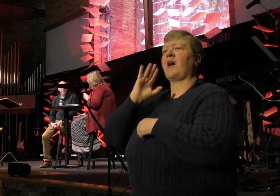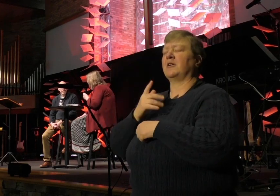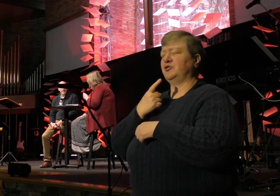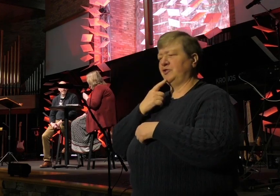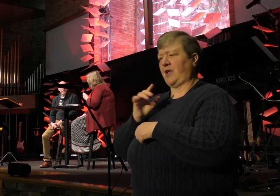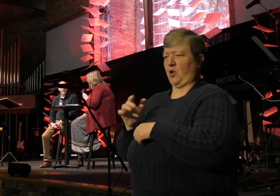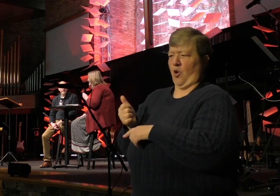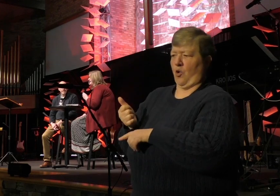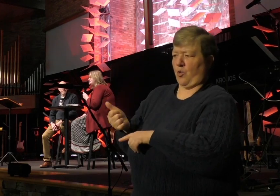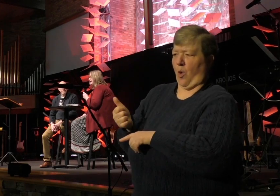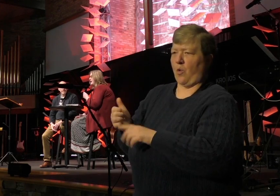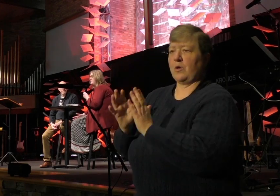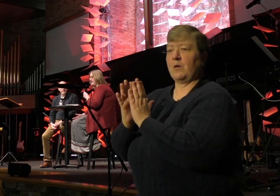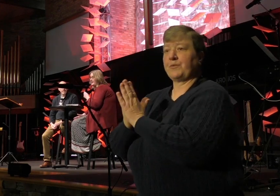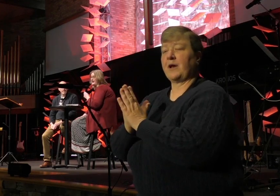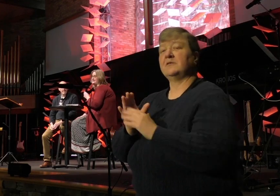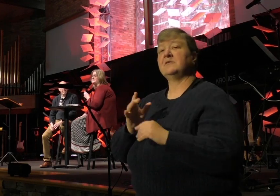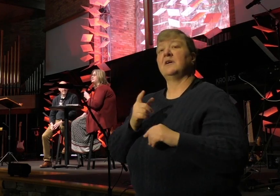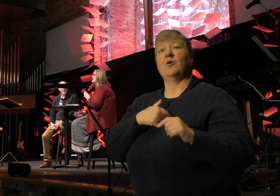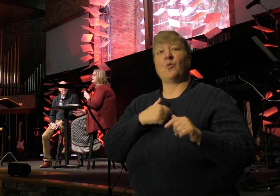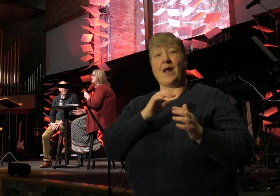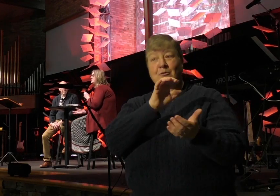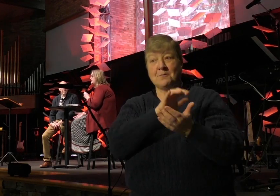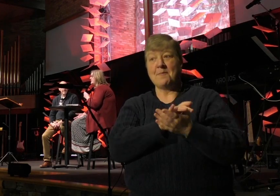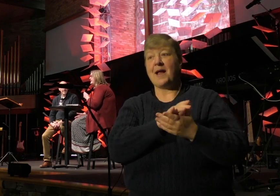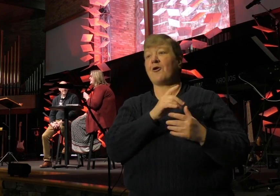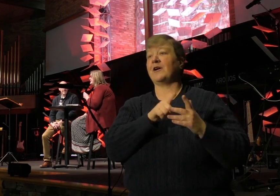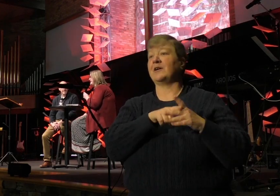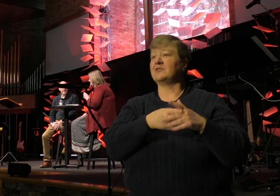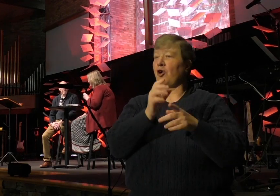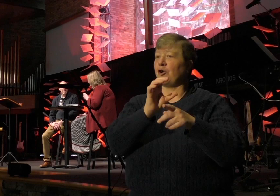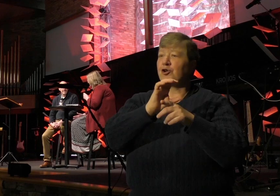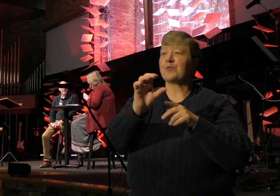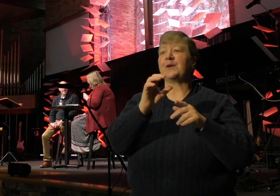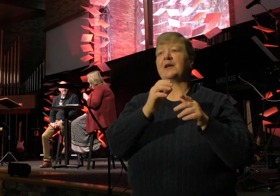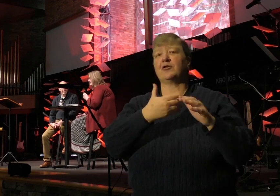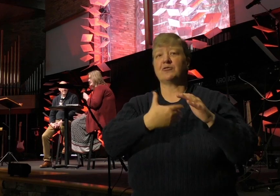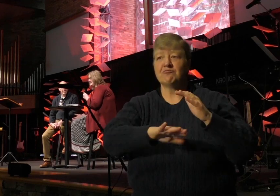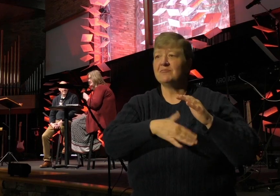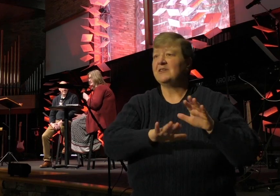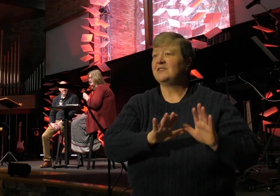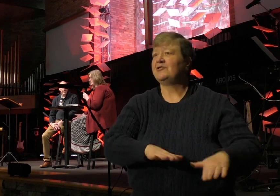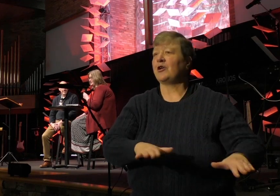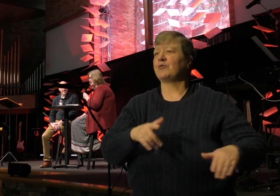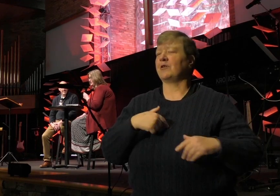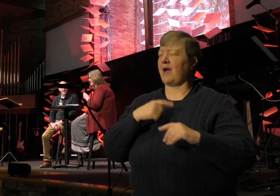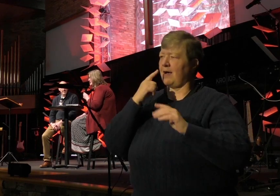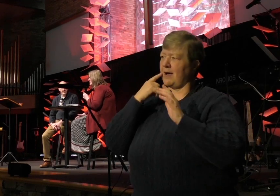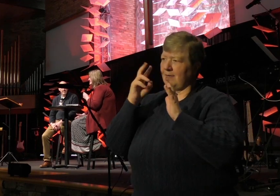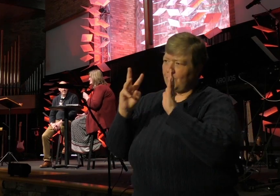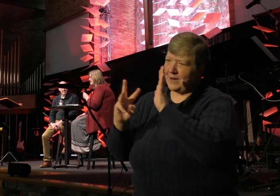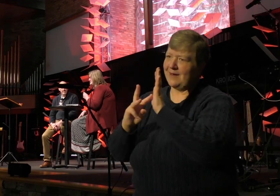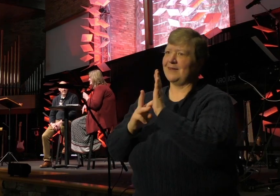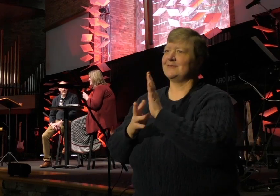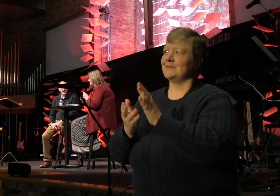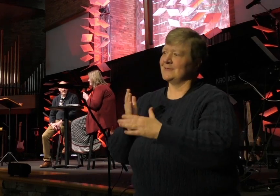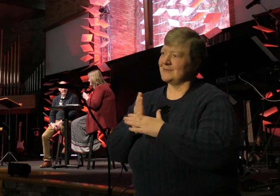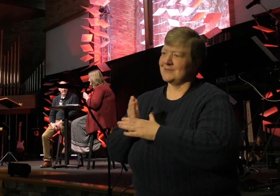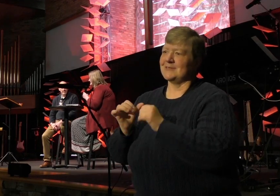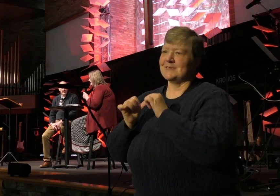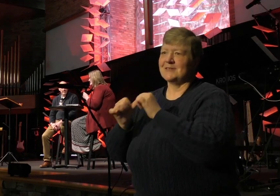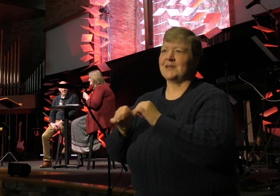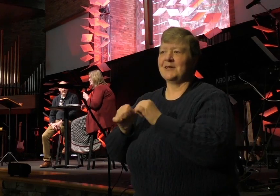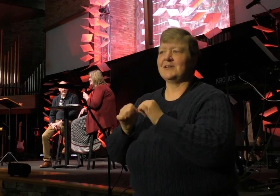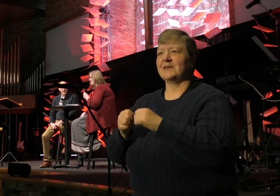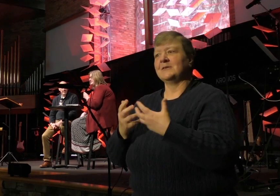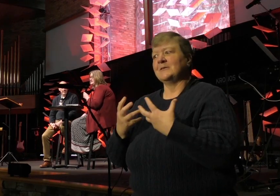prayers. And as I got married and started a career and had children, I would continue to witness to her. And sometimes the fervor would